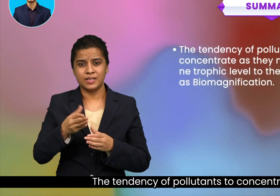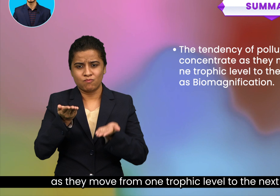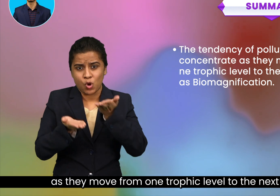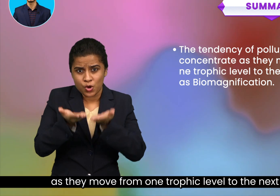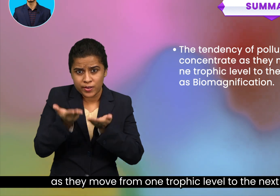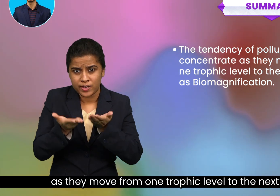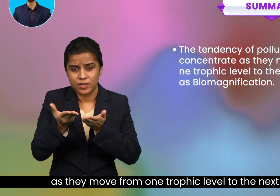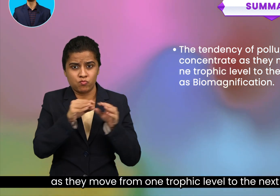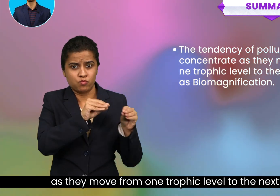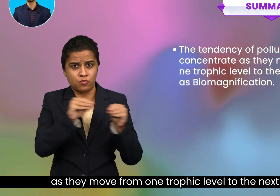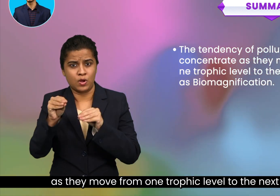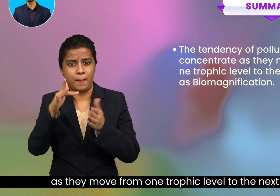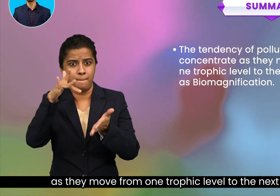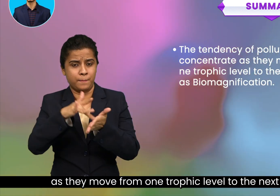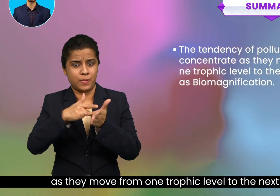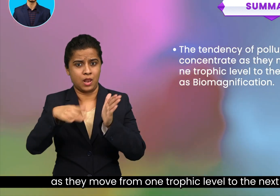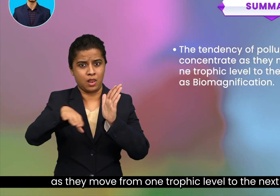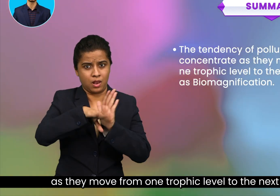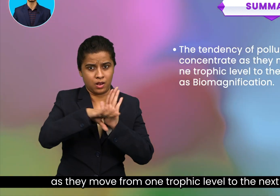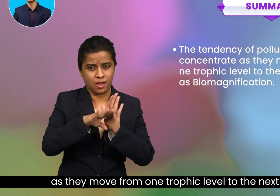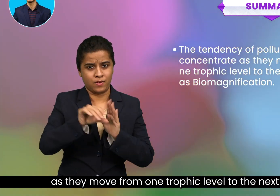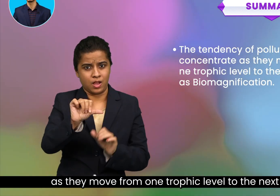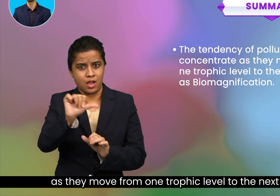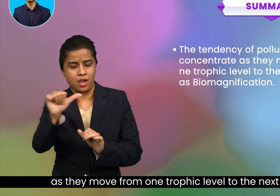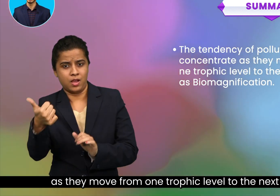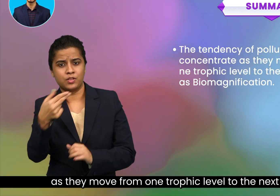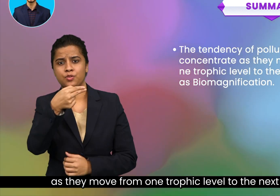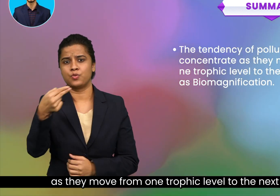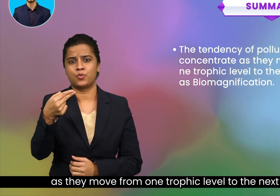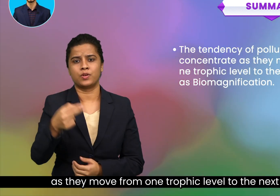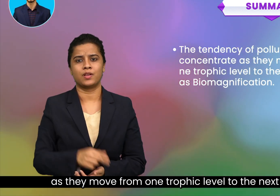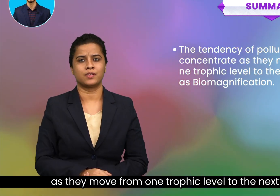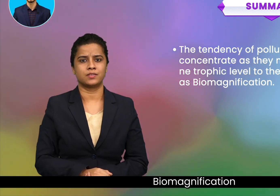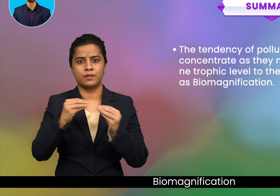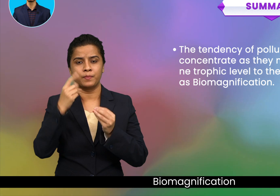concentrate as they move from one trophic level to the next is known as